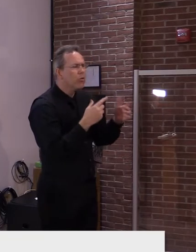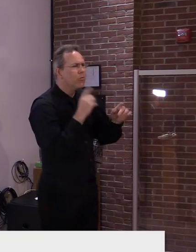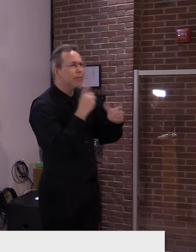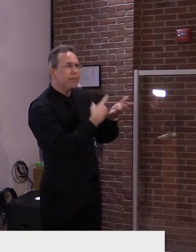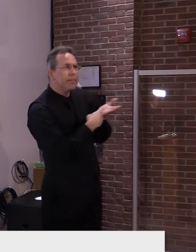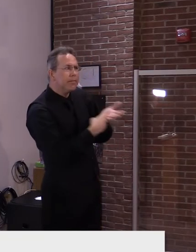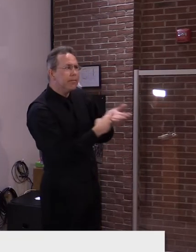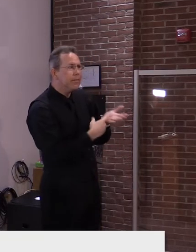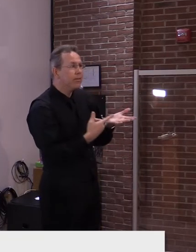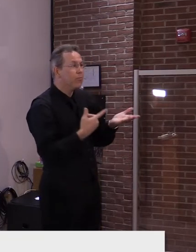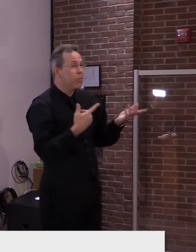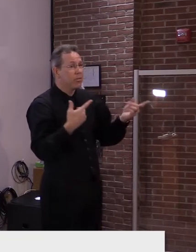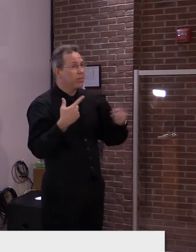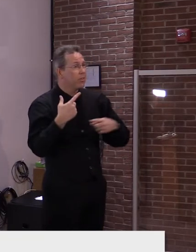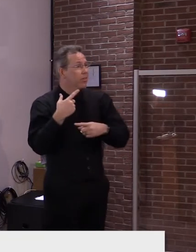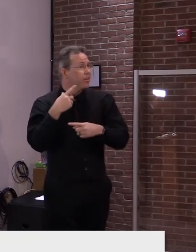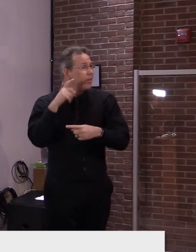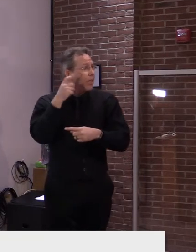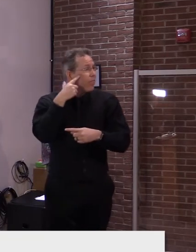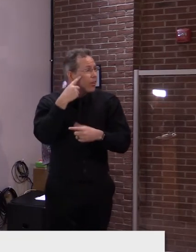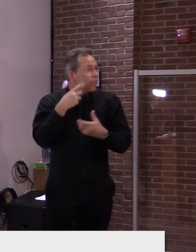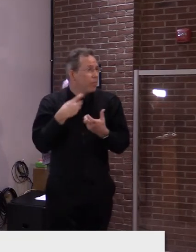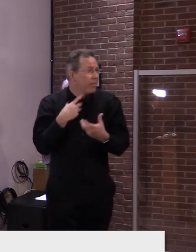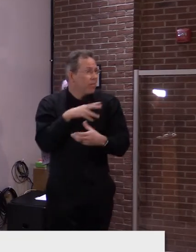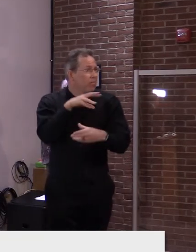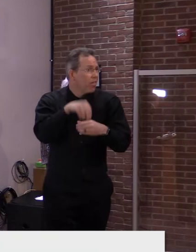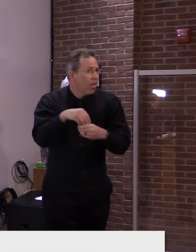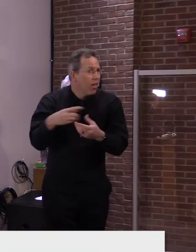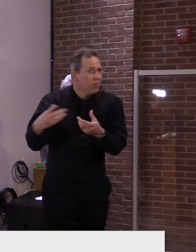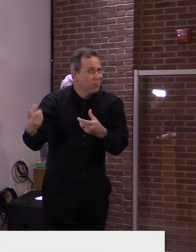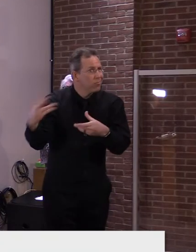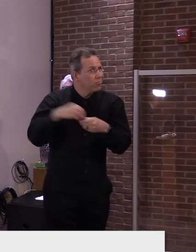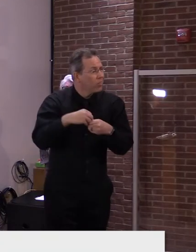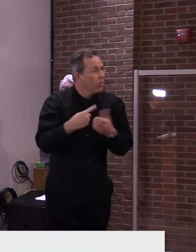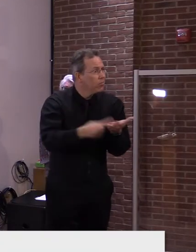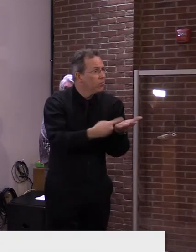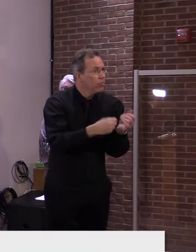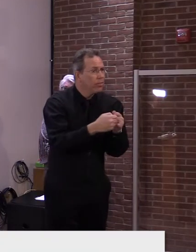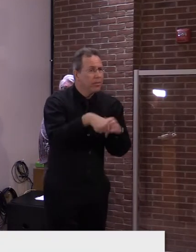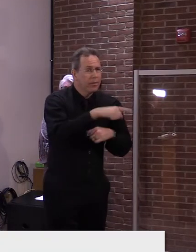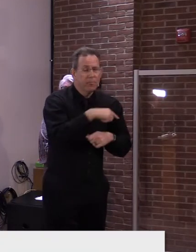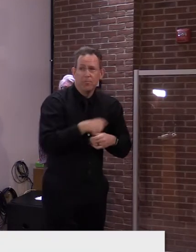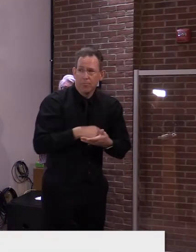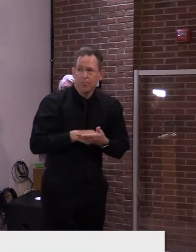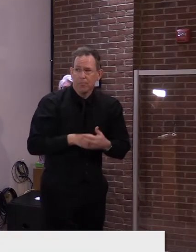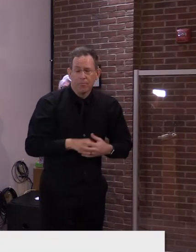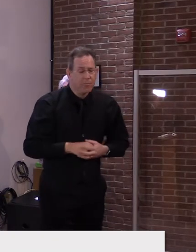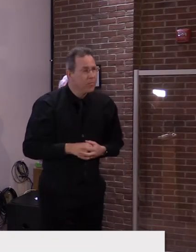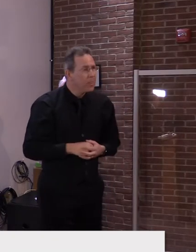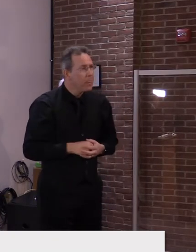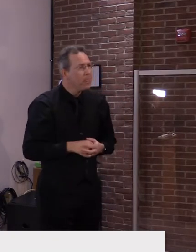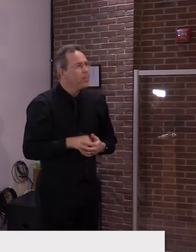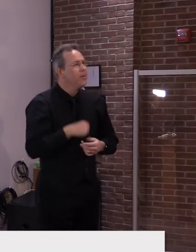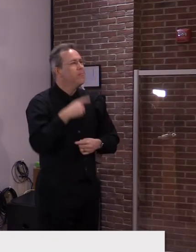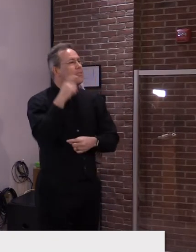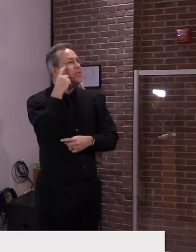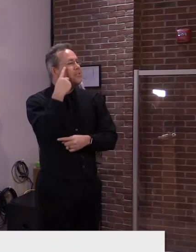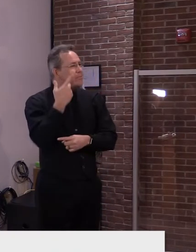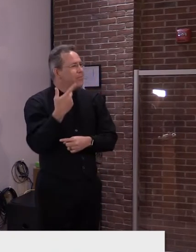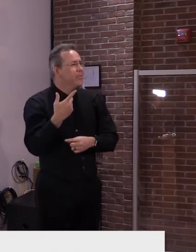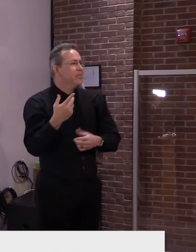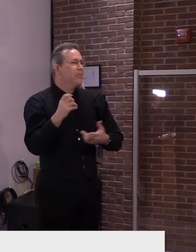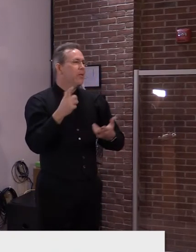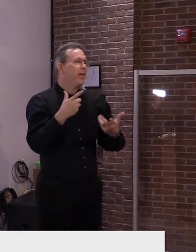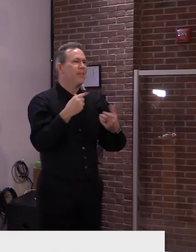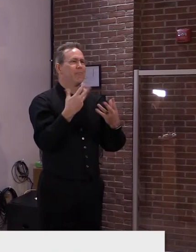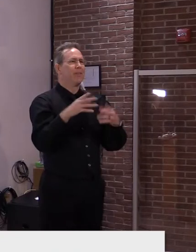As a reminder as well, we have a number of businesses that are in dire straits, particularly in the hospitality sector, that could